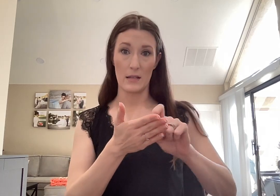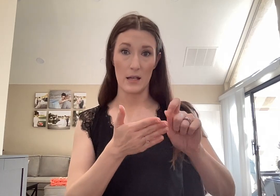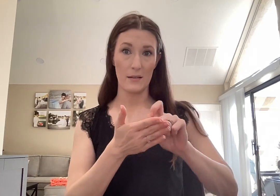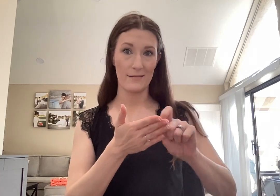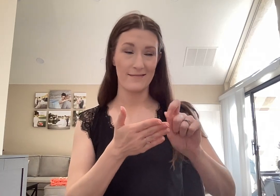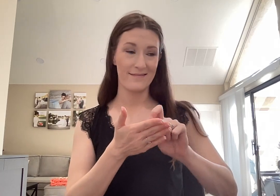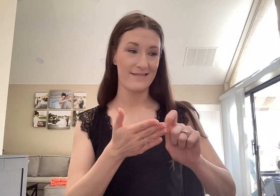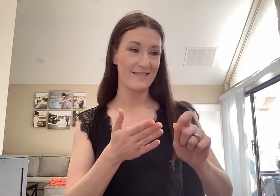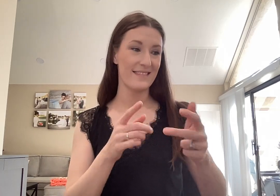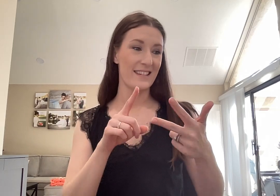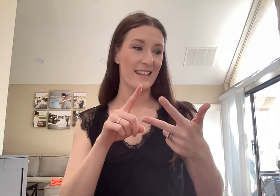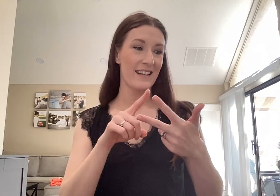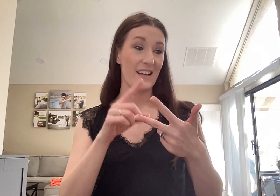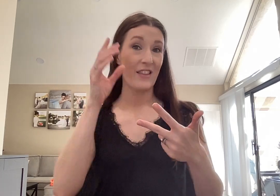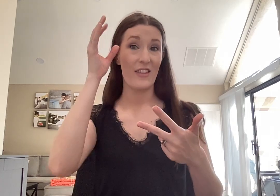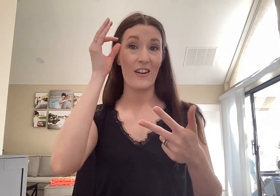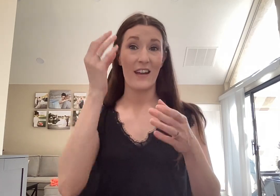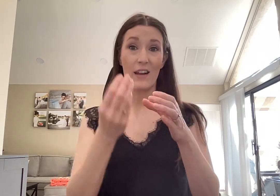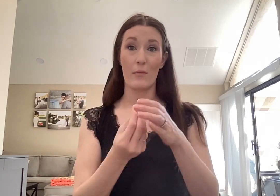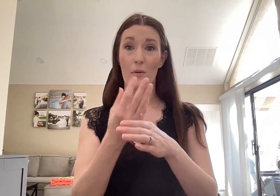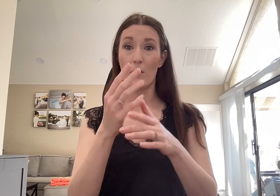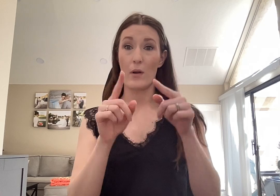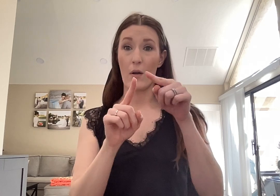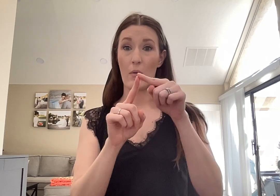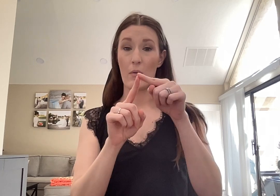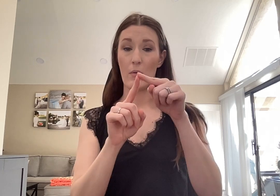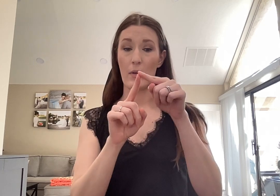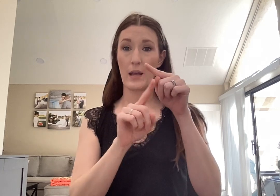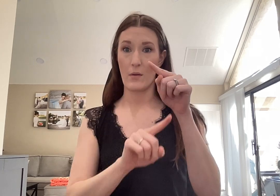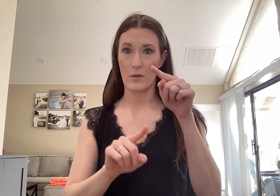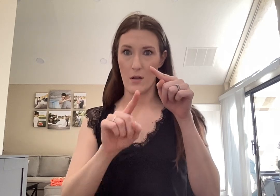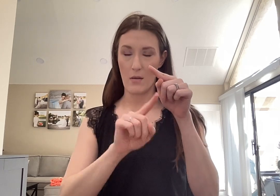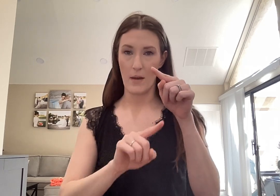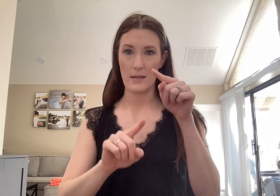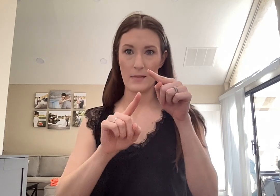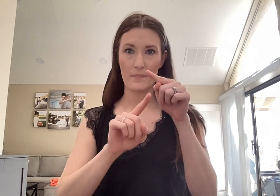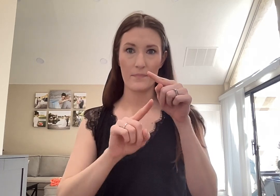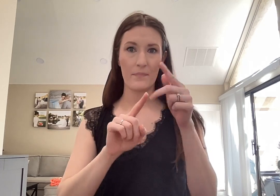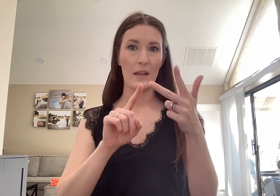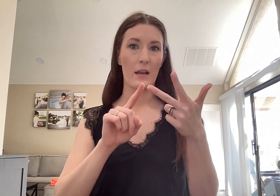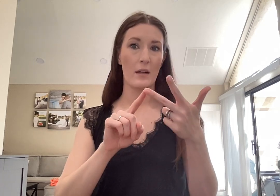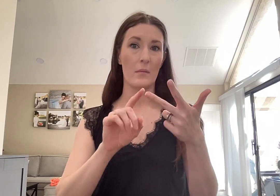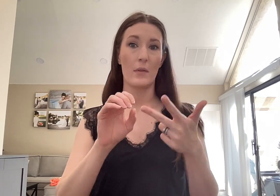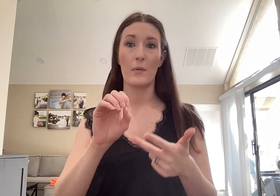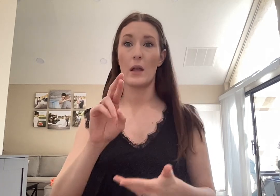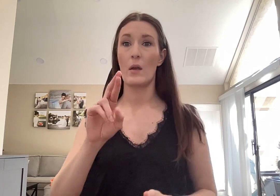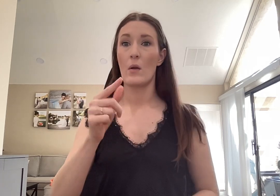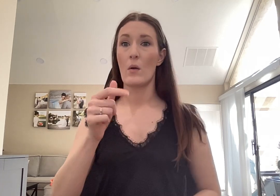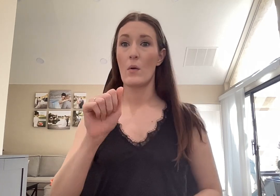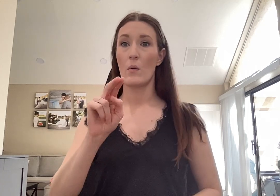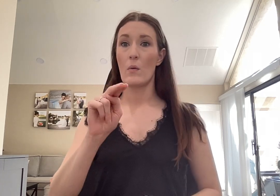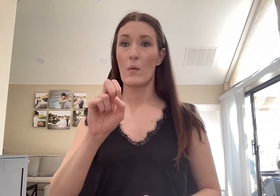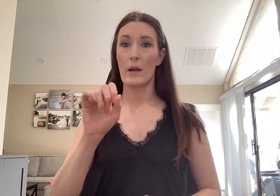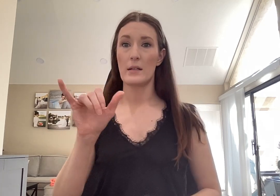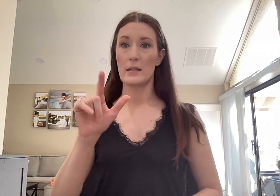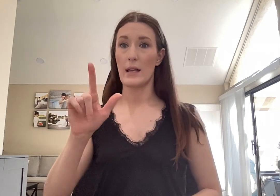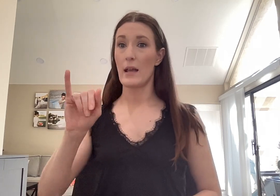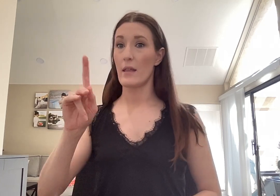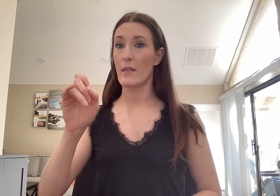left-handed, their hair will grow counterclockwise. Number 3, organs like the